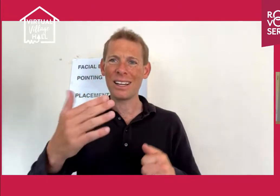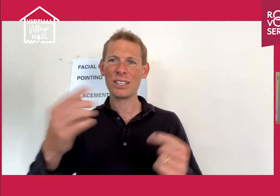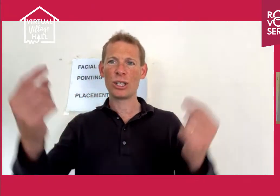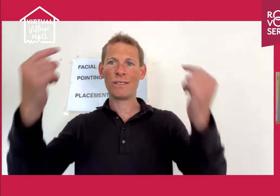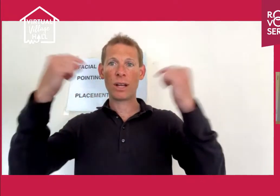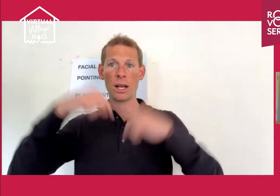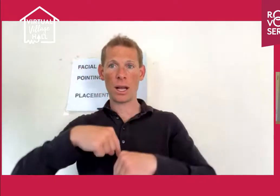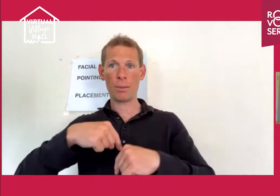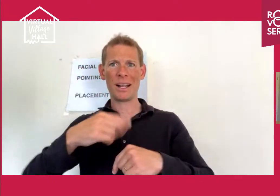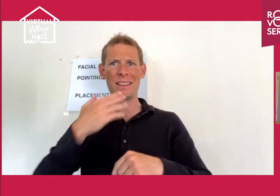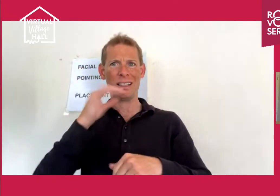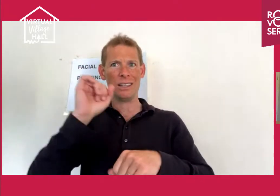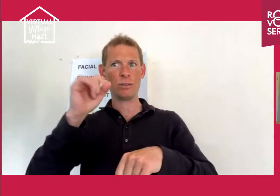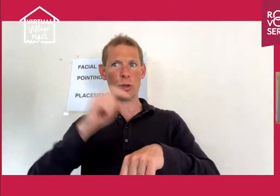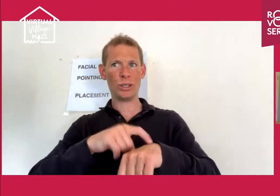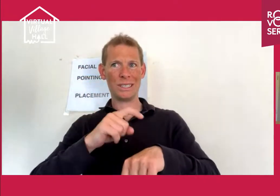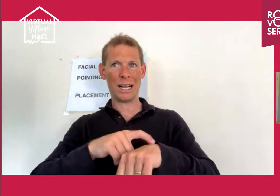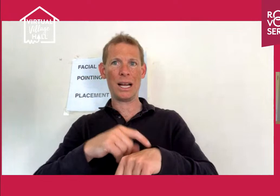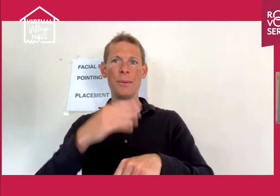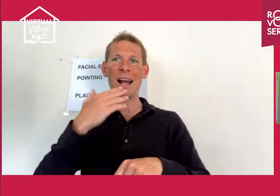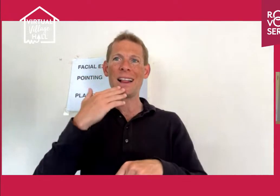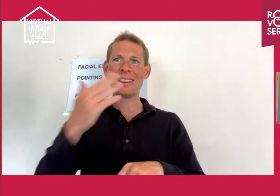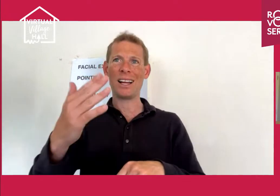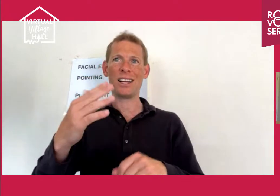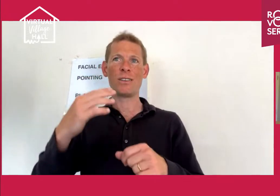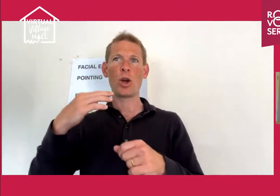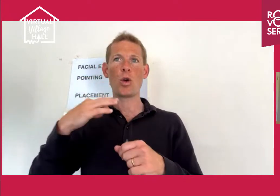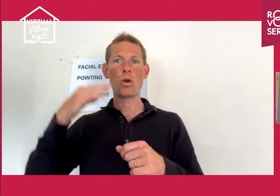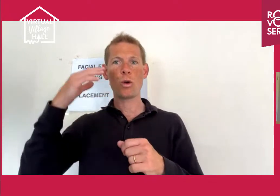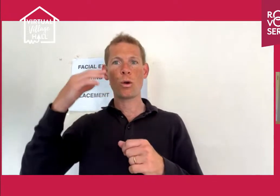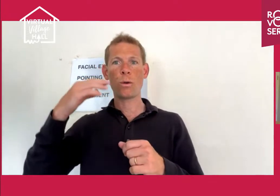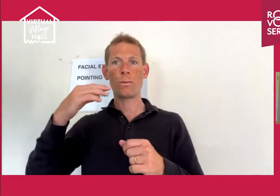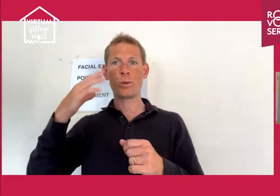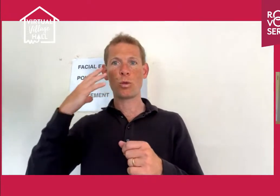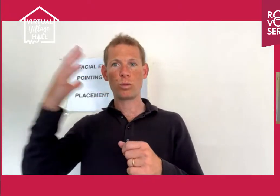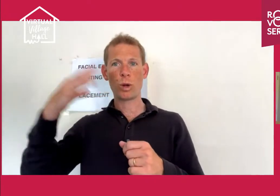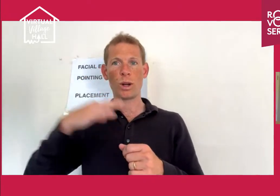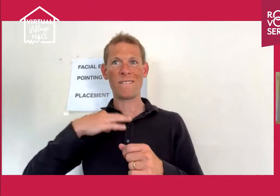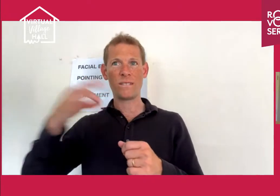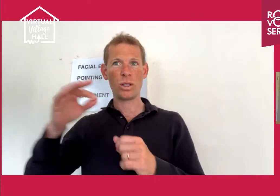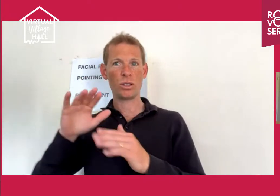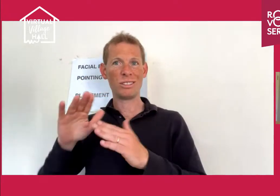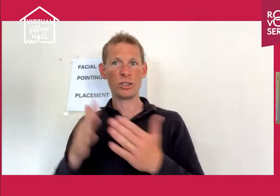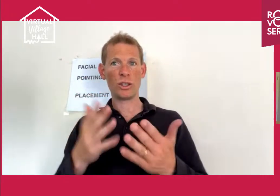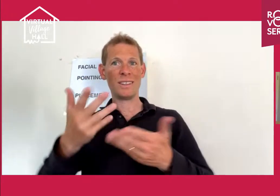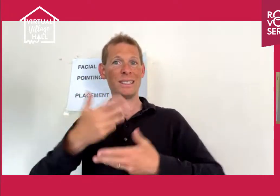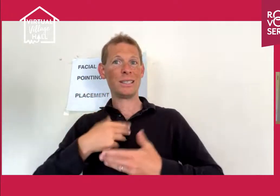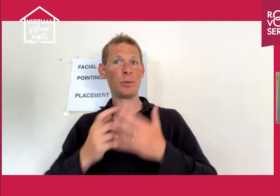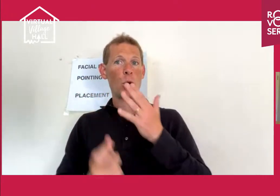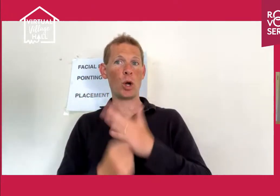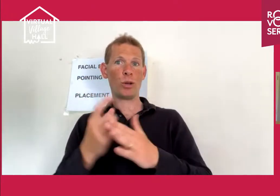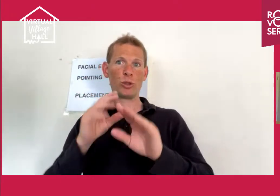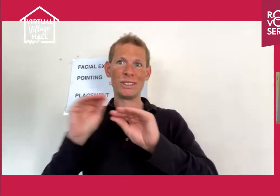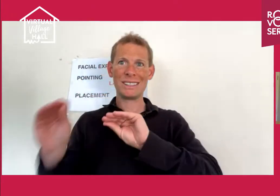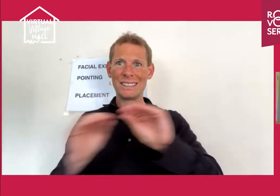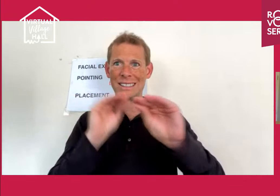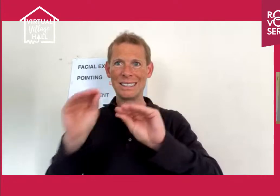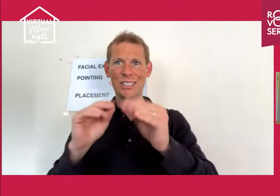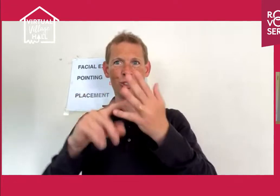up for today. Thank you so much for joining us. Thank you for giving up your time. Thank you to the Royal Voluntary Service for giving